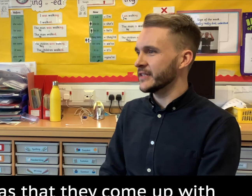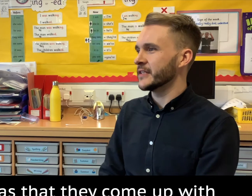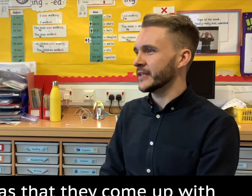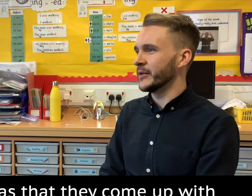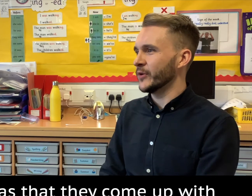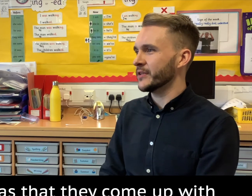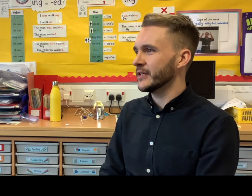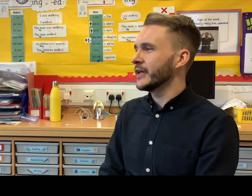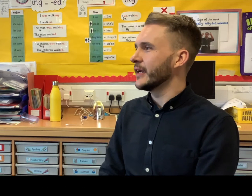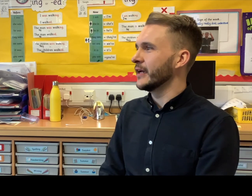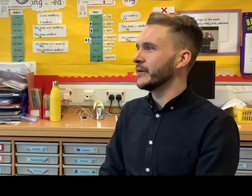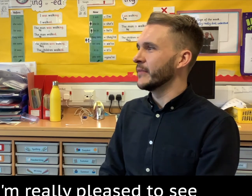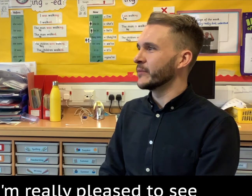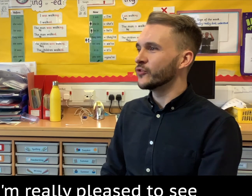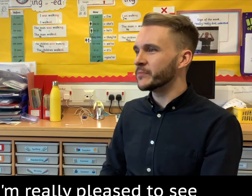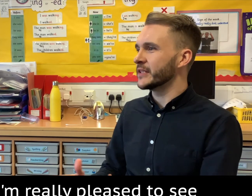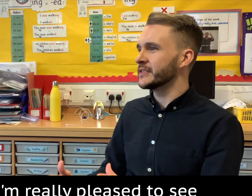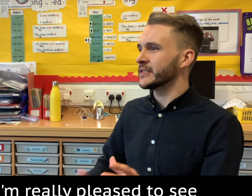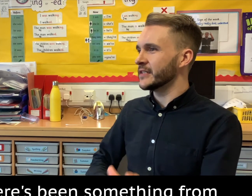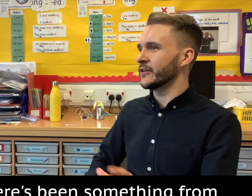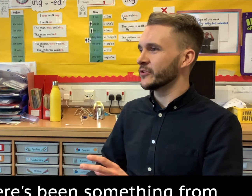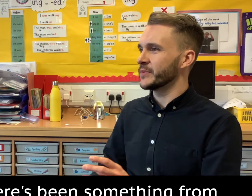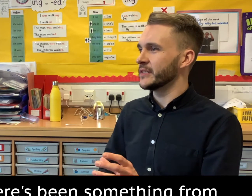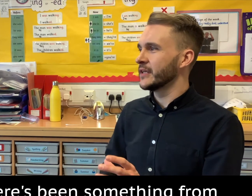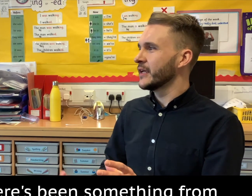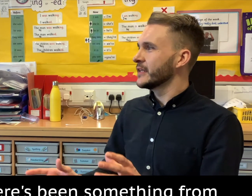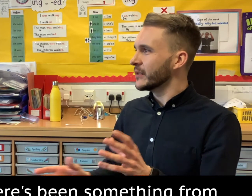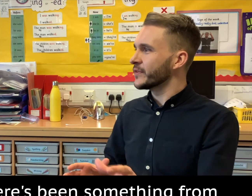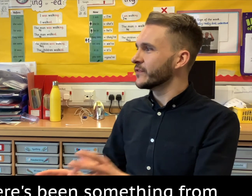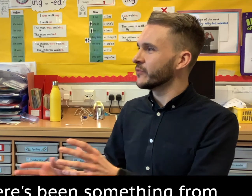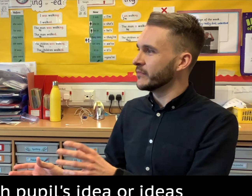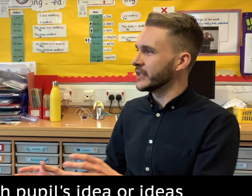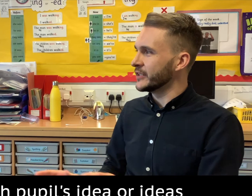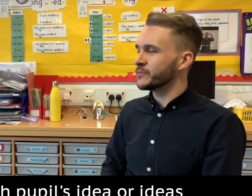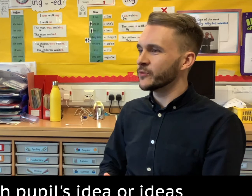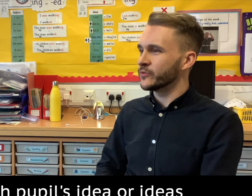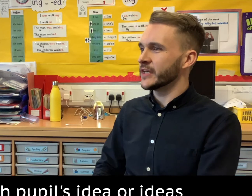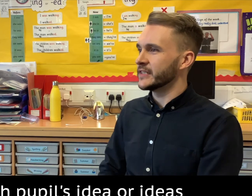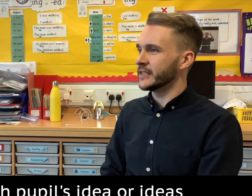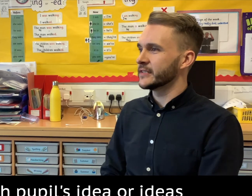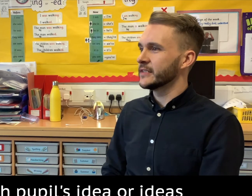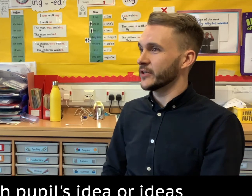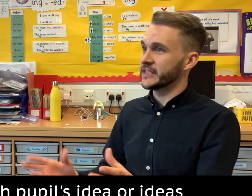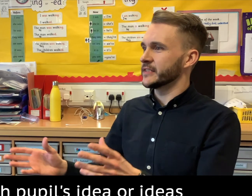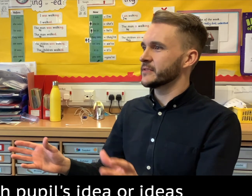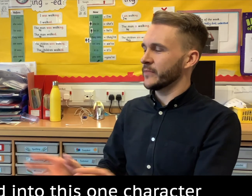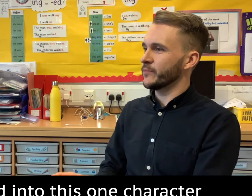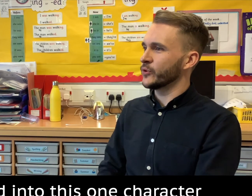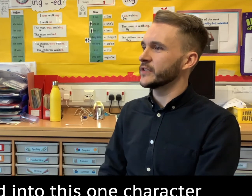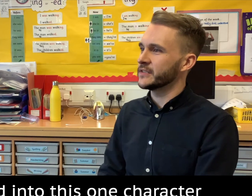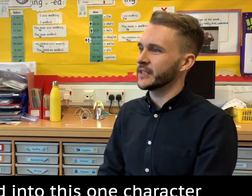see the ideas that they come up with, and I'm really pleased to see how there's been something from each pupil's idea or